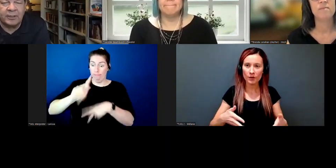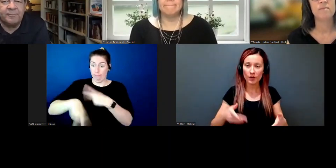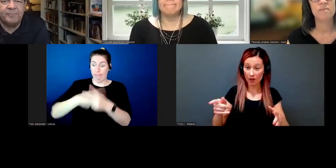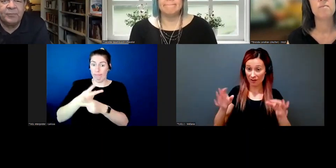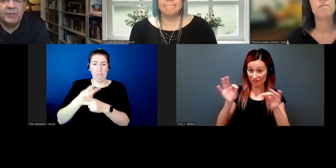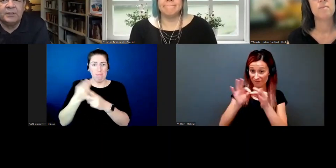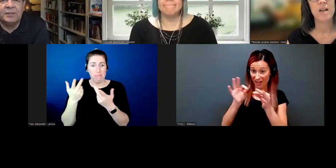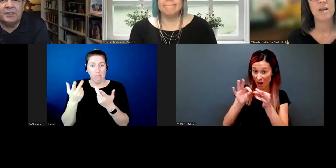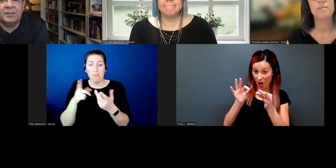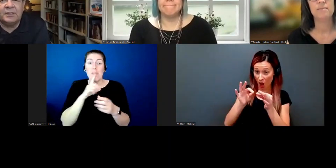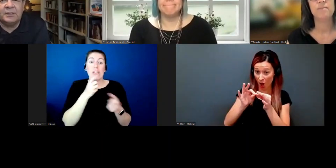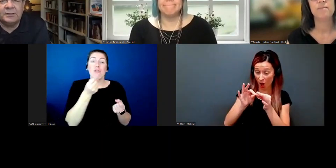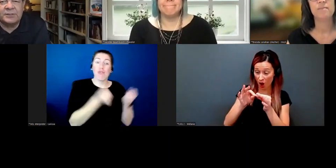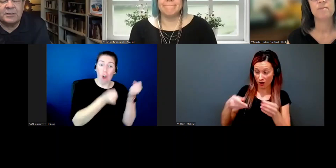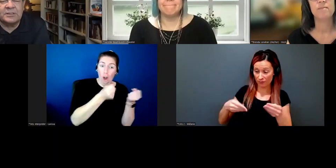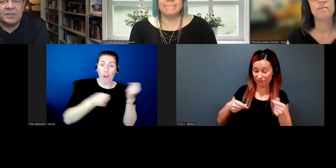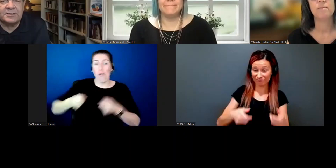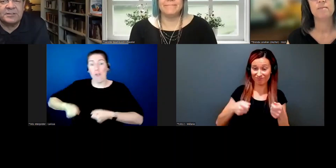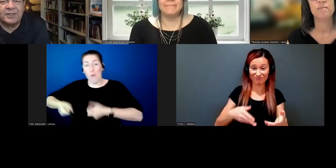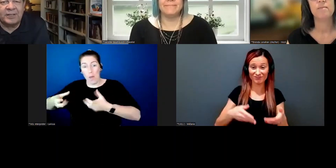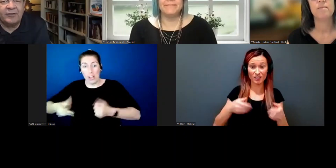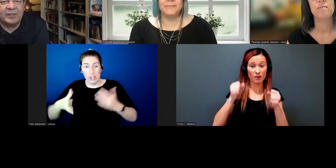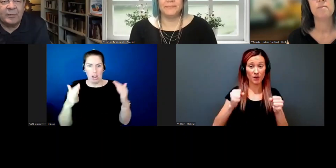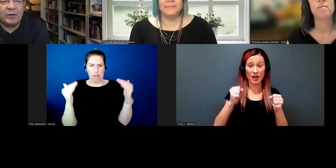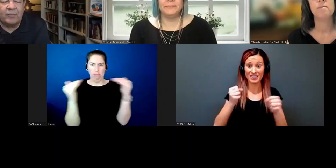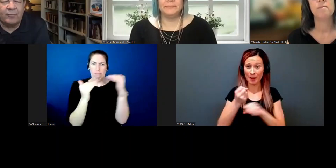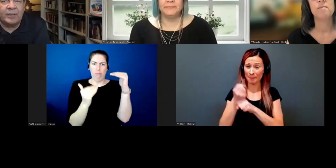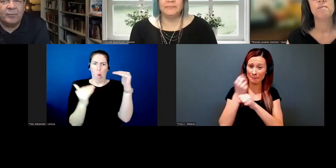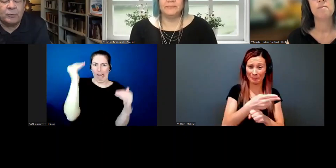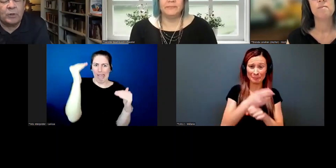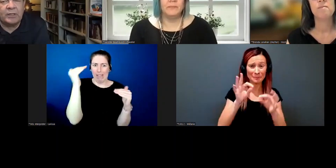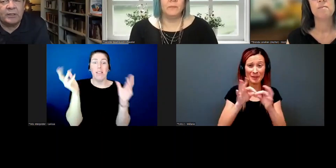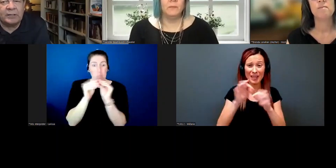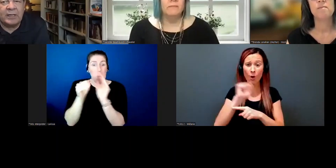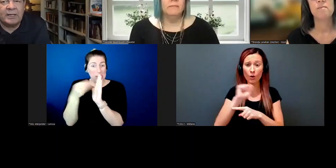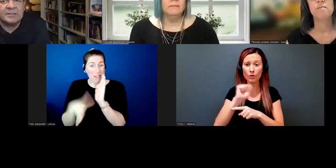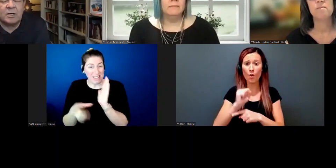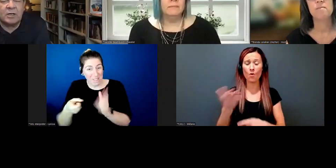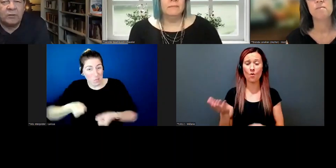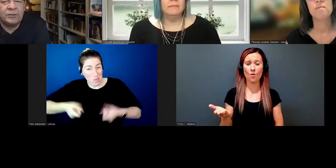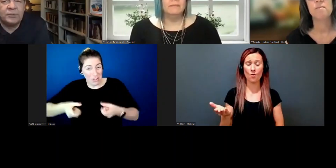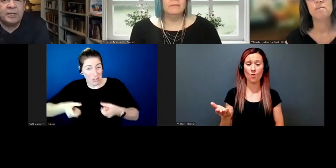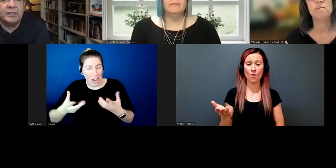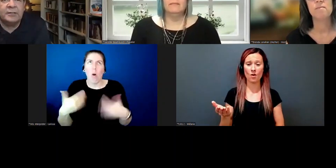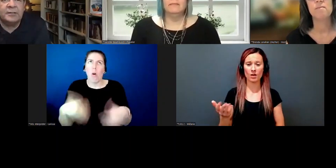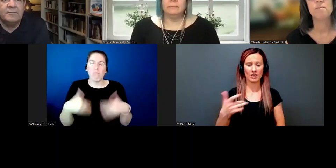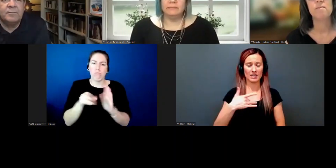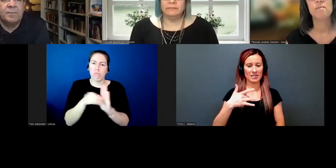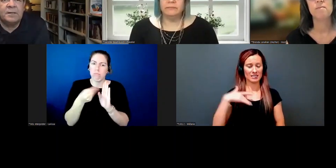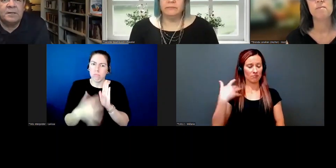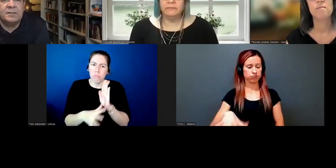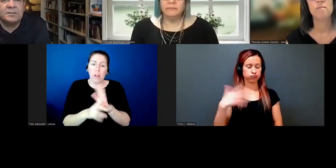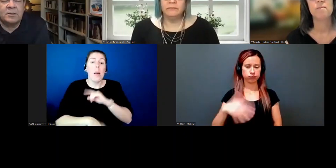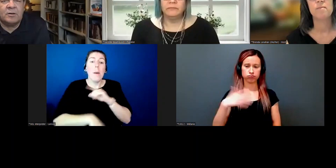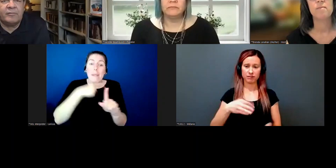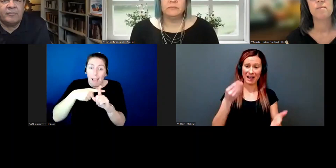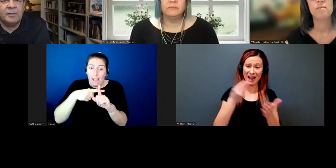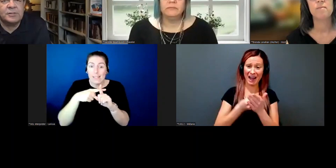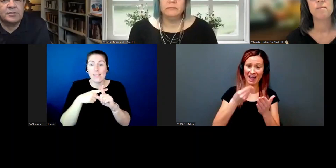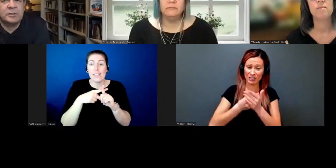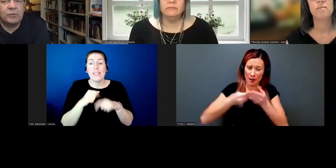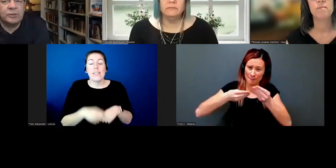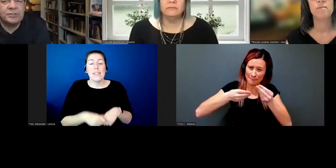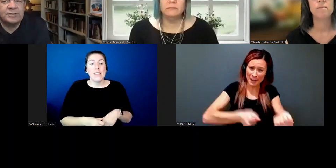car. So it's a significant amount of money. But what adds on to that is often